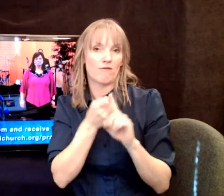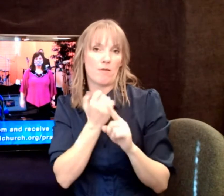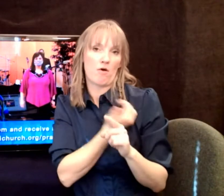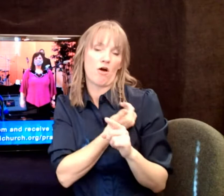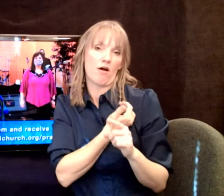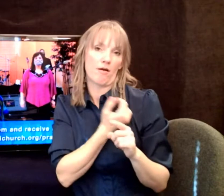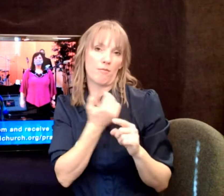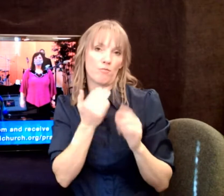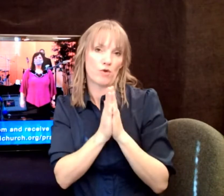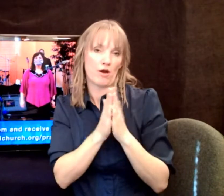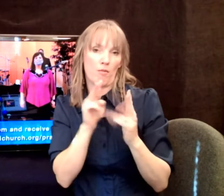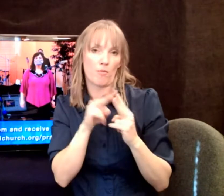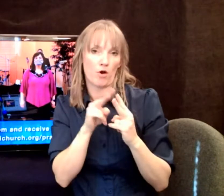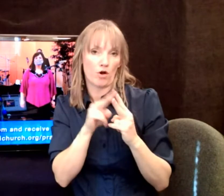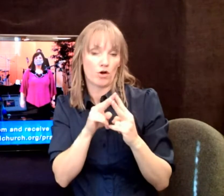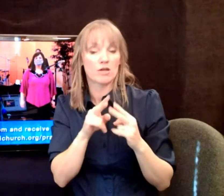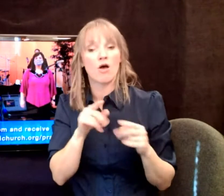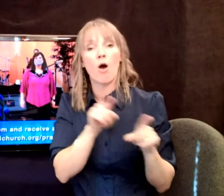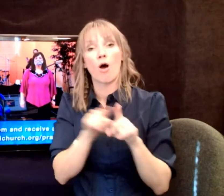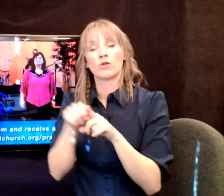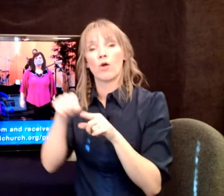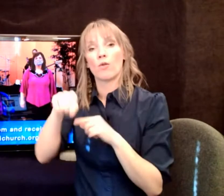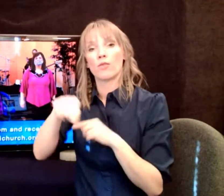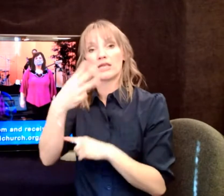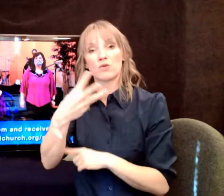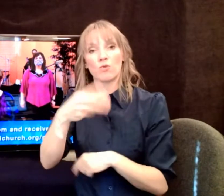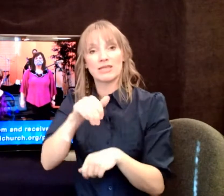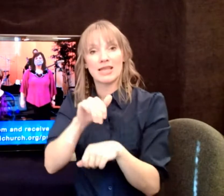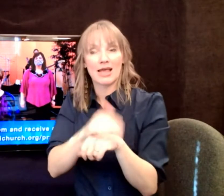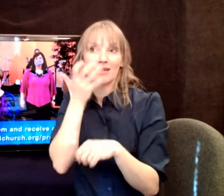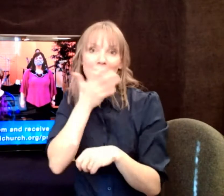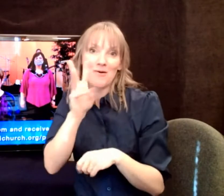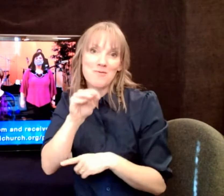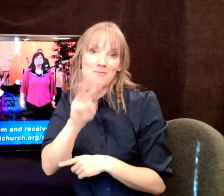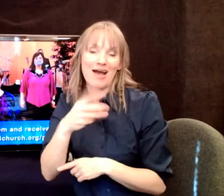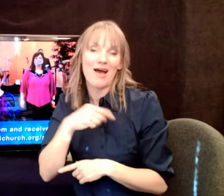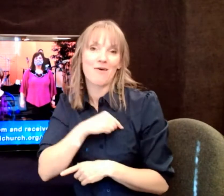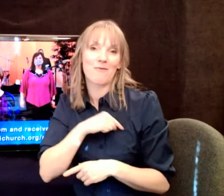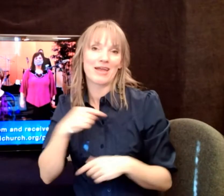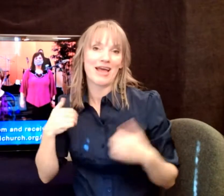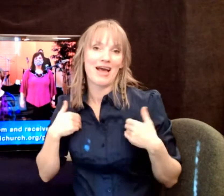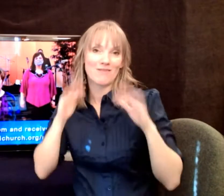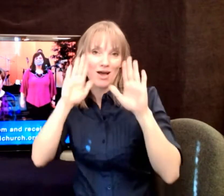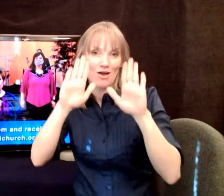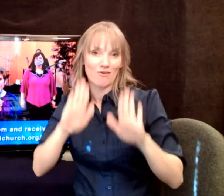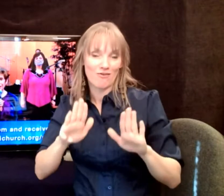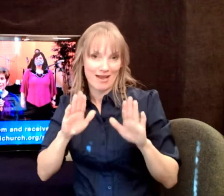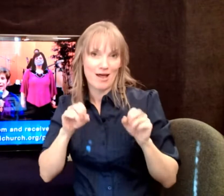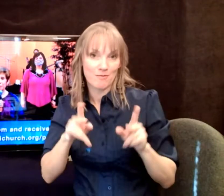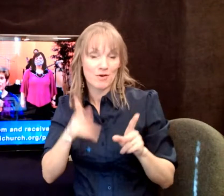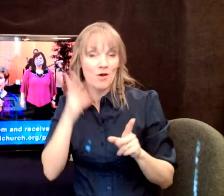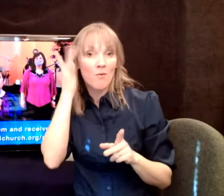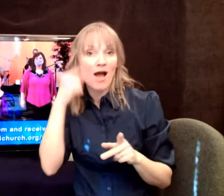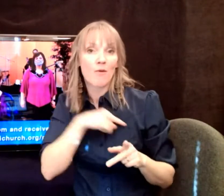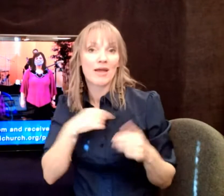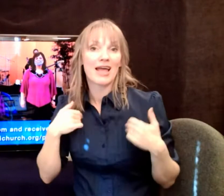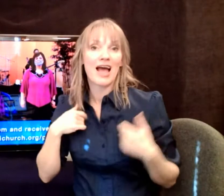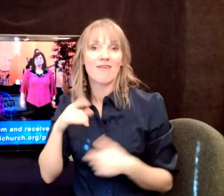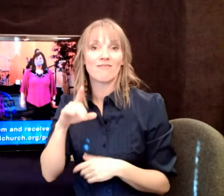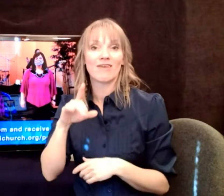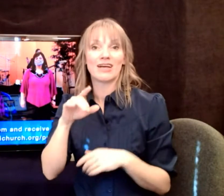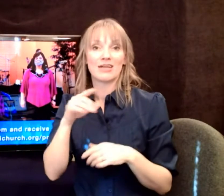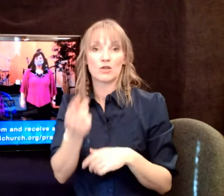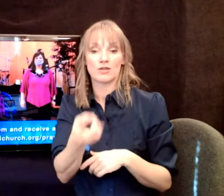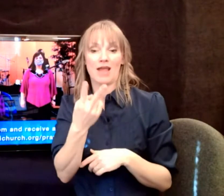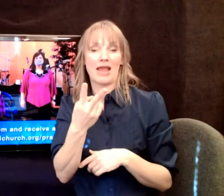this coming Wednesday night, wow, we're in for a great treat because we have the dynamic duo of